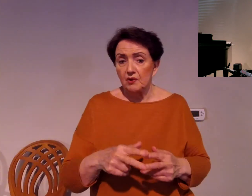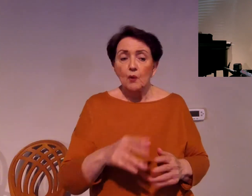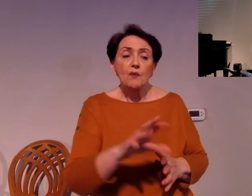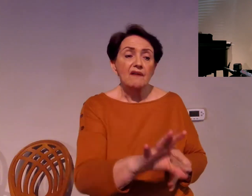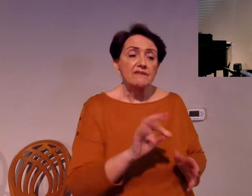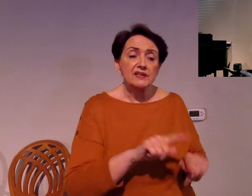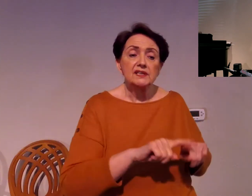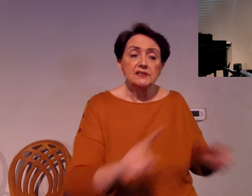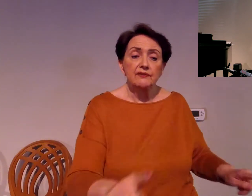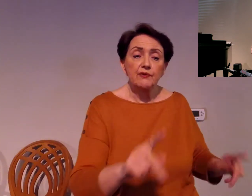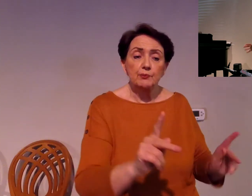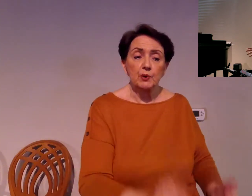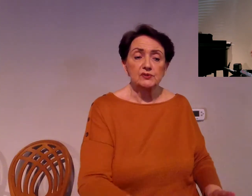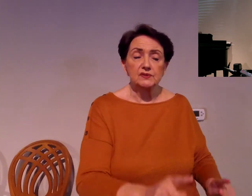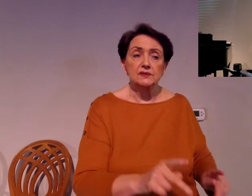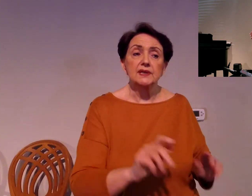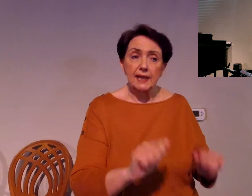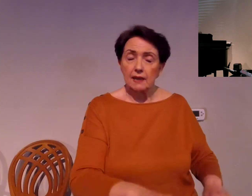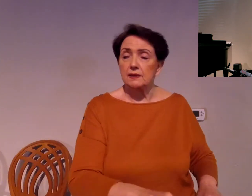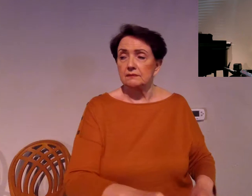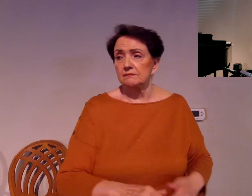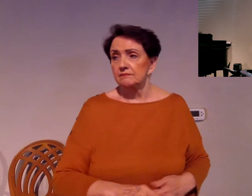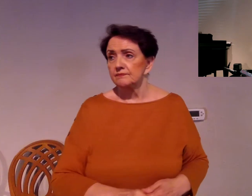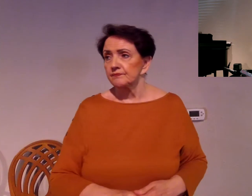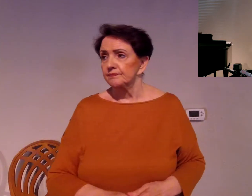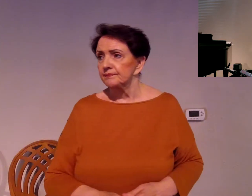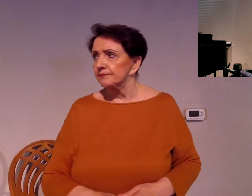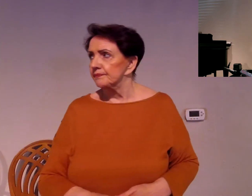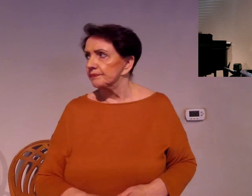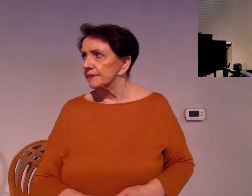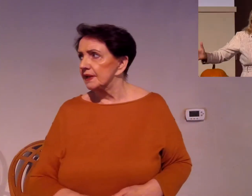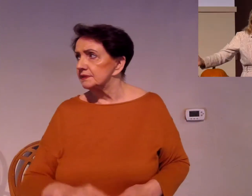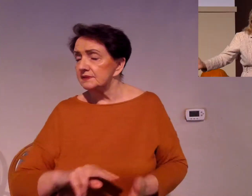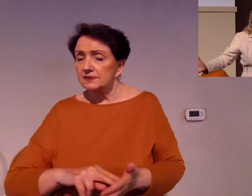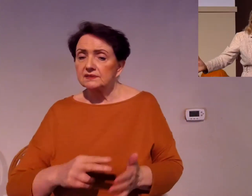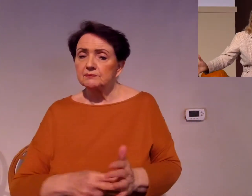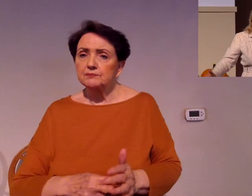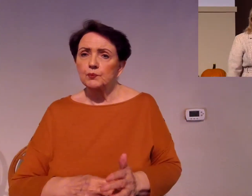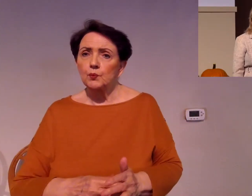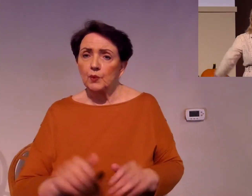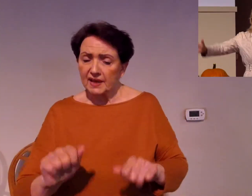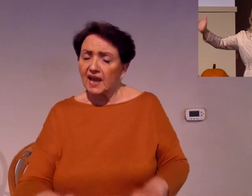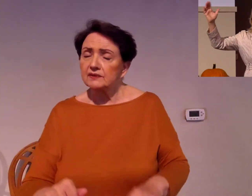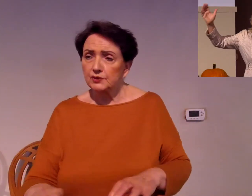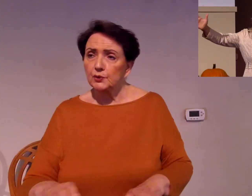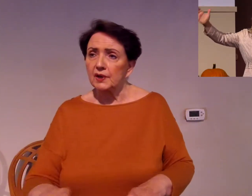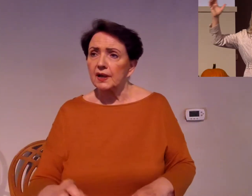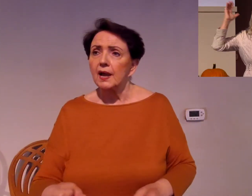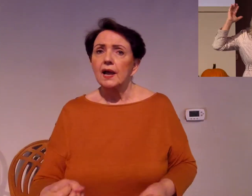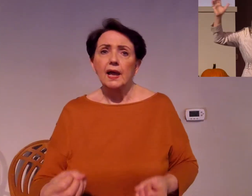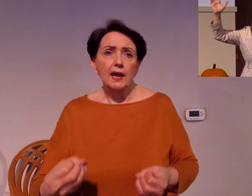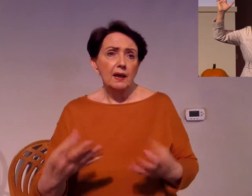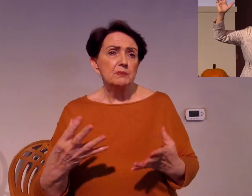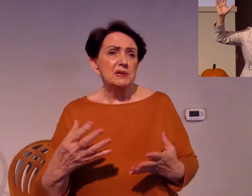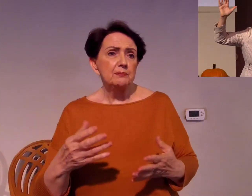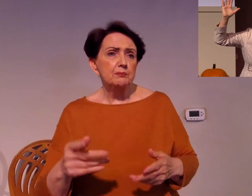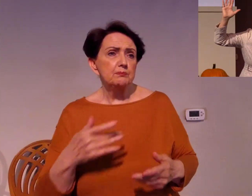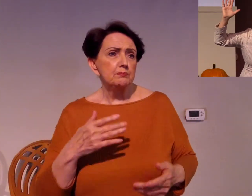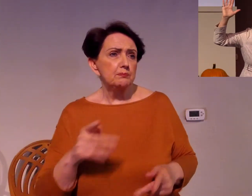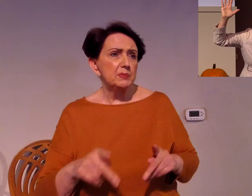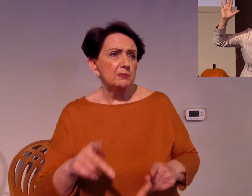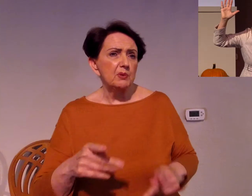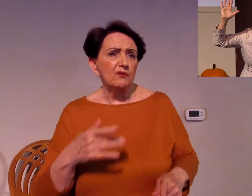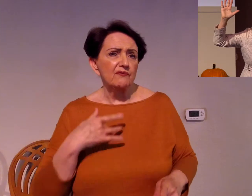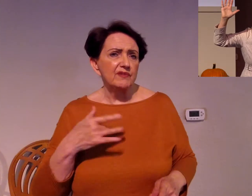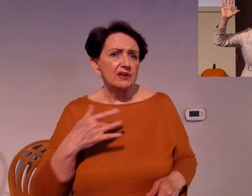competent that wants to do that in service, you see? And it doesn't mean that we're, you know, we can do this. How many people feel they are very competent